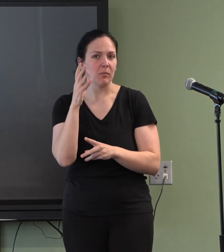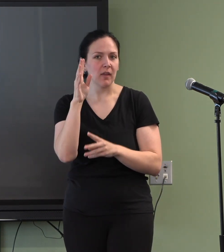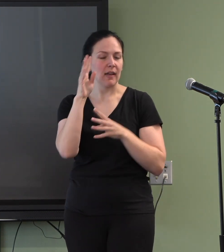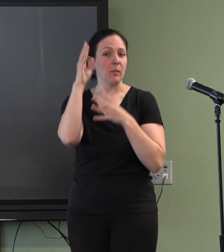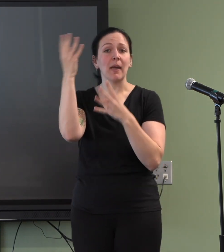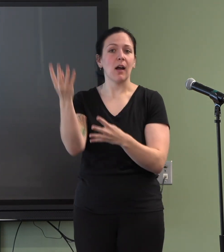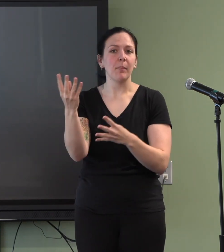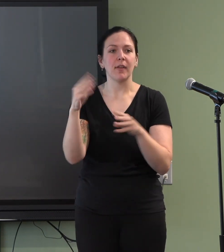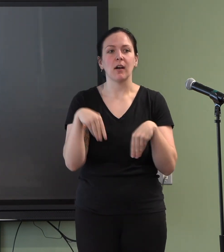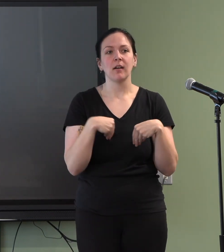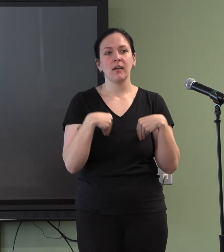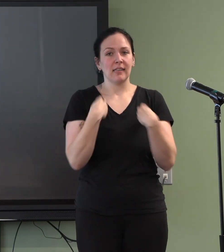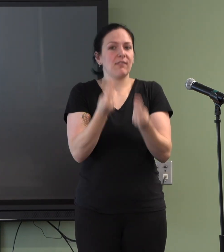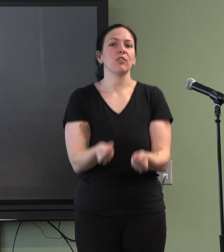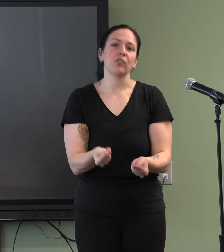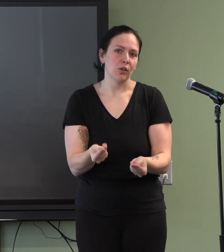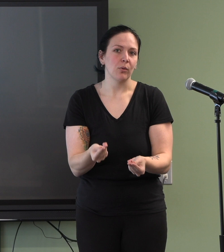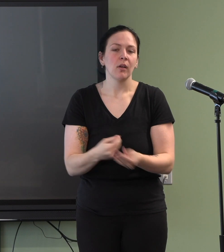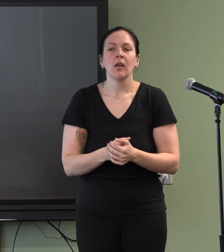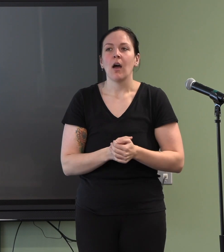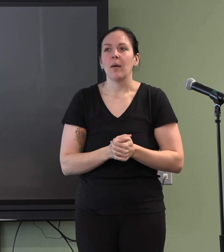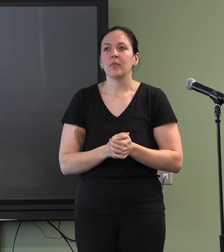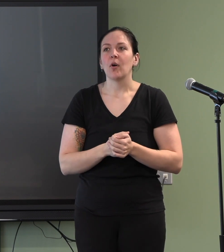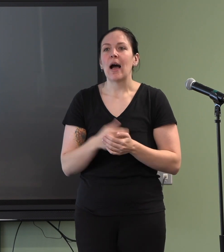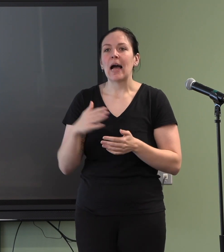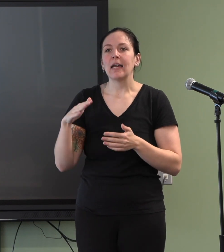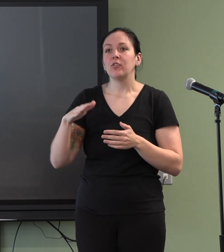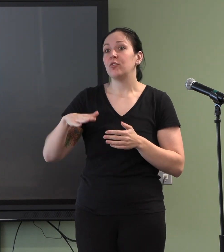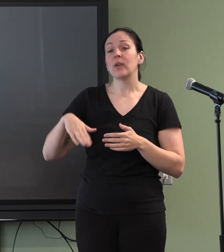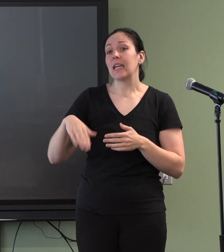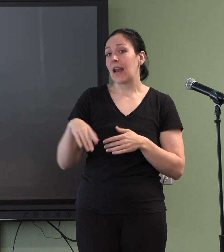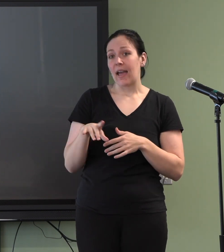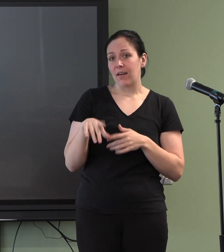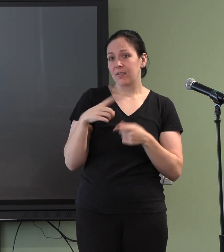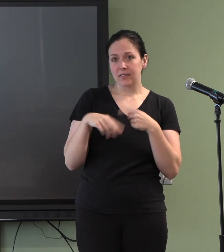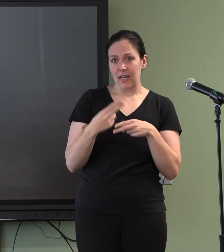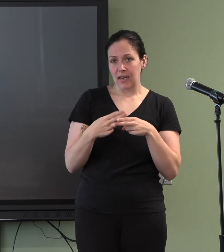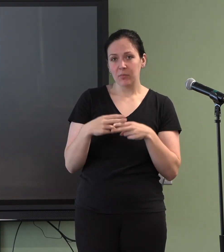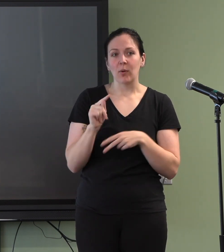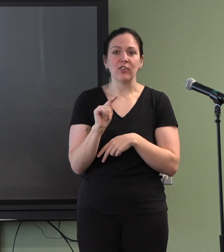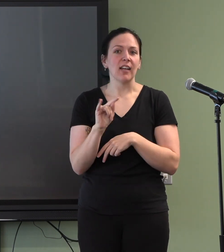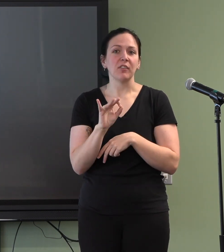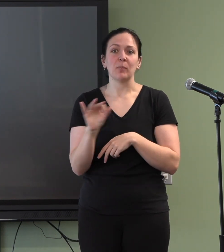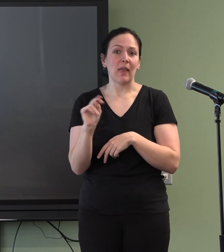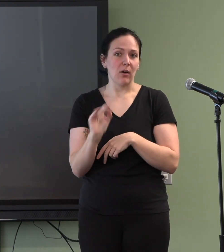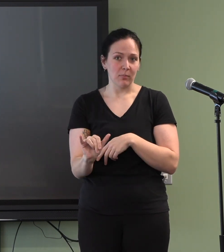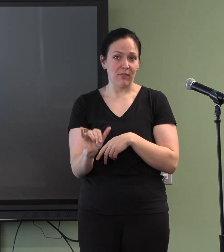something that can be made up. They are given to you. So I do not yet have a sign name, so I just have to spell out my first